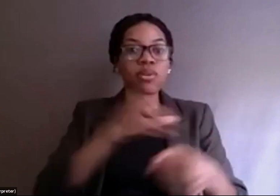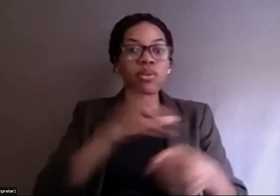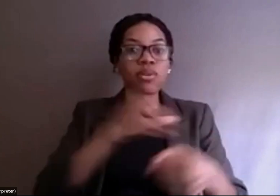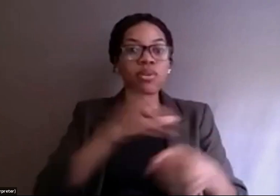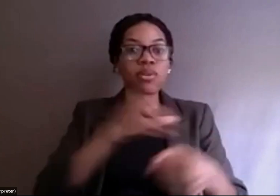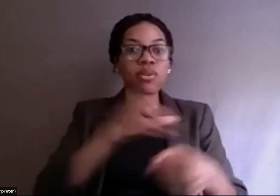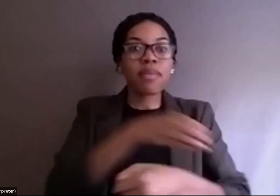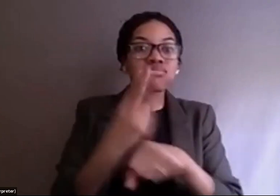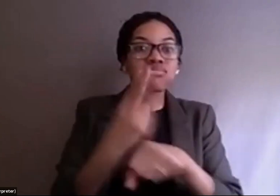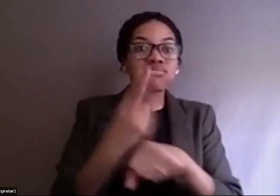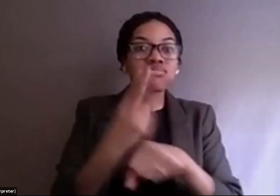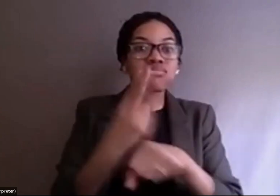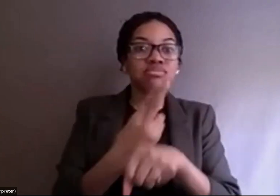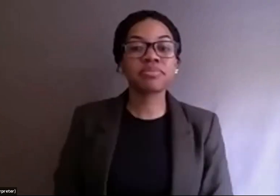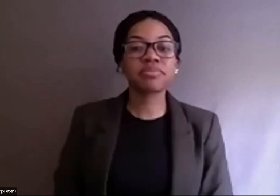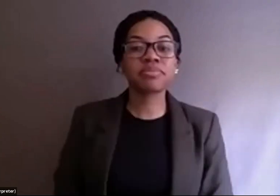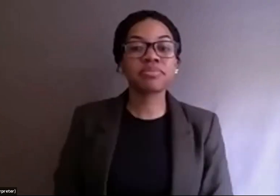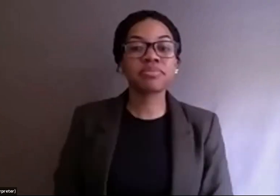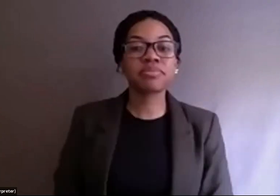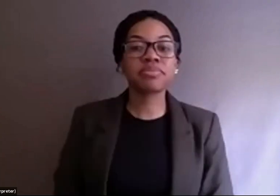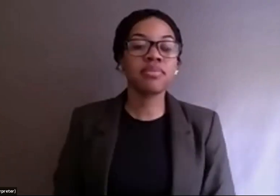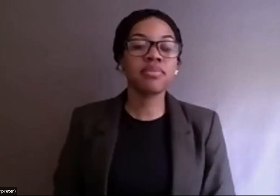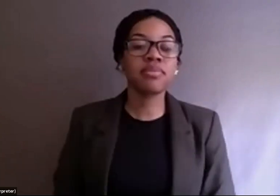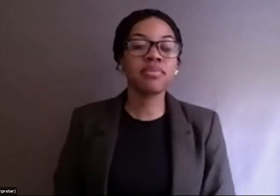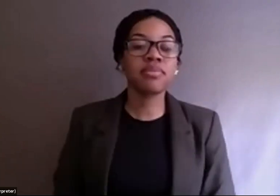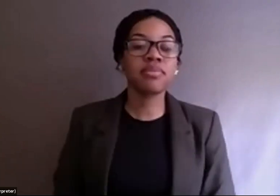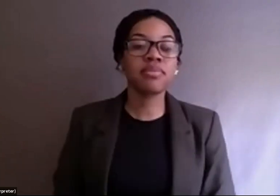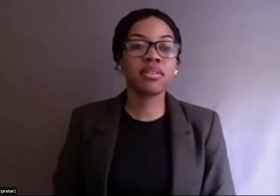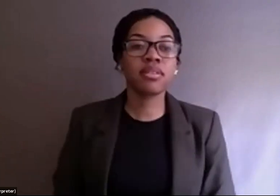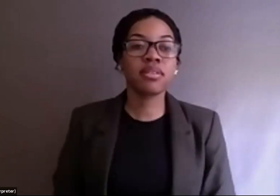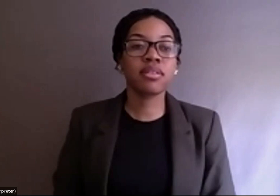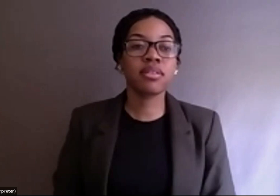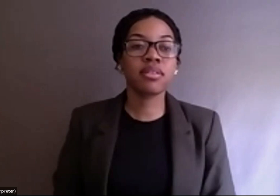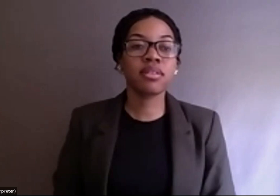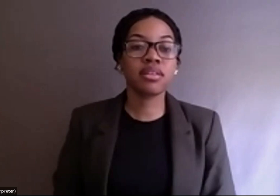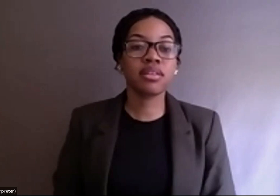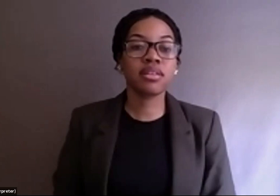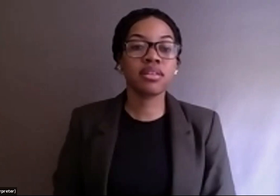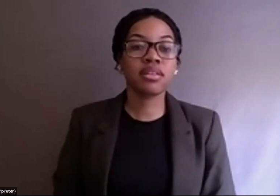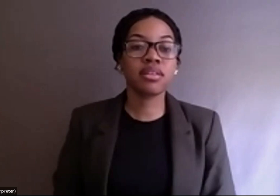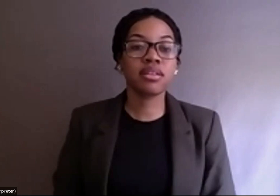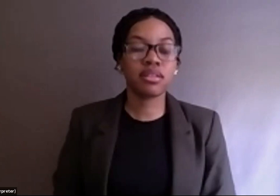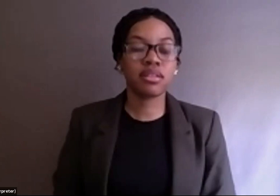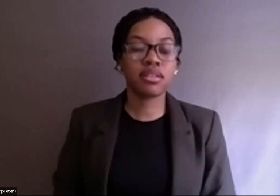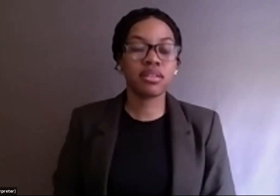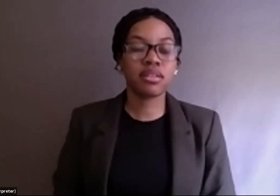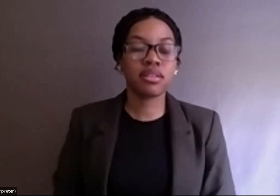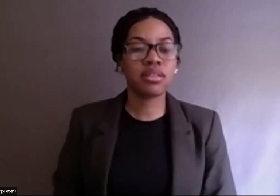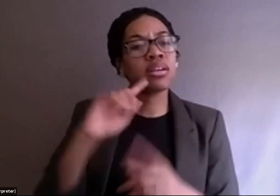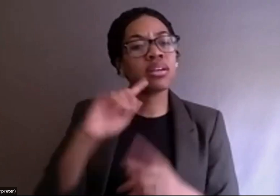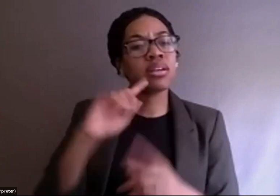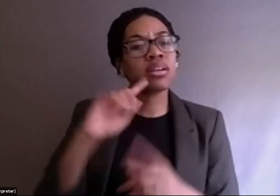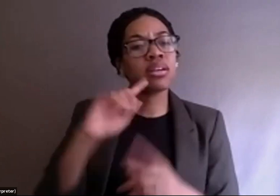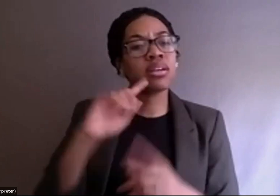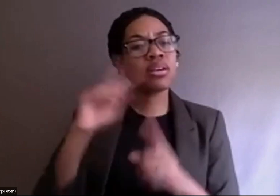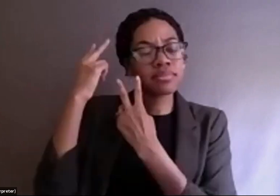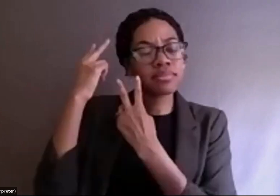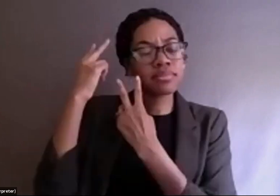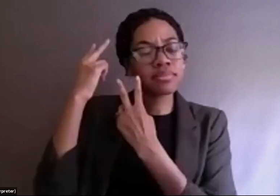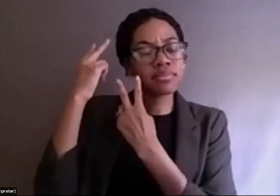think when I look at it is that I think the Lowndes County